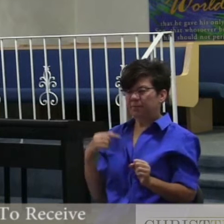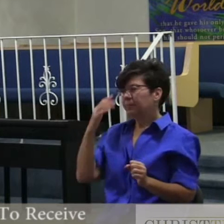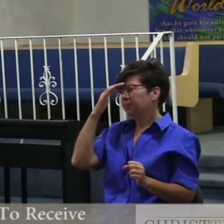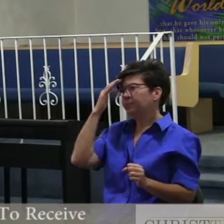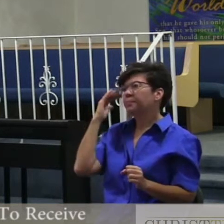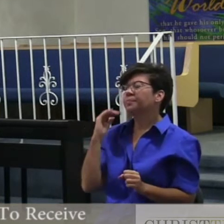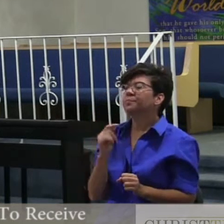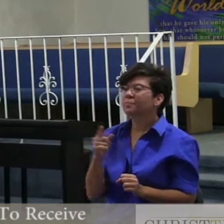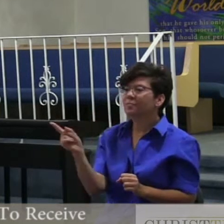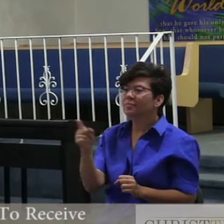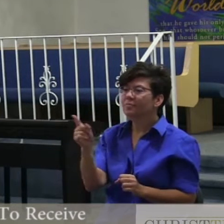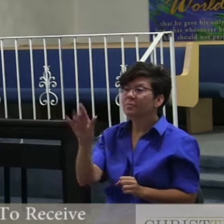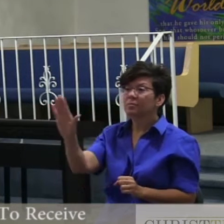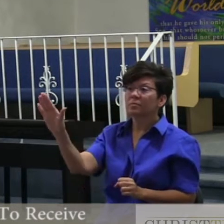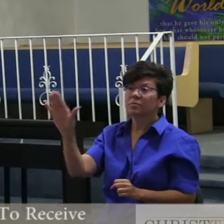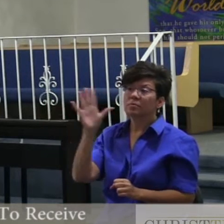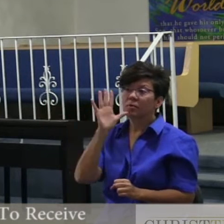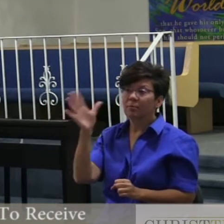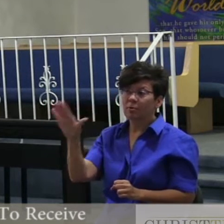saved. Their grandmother died.